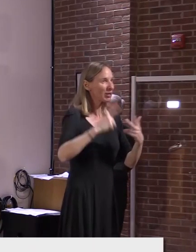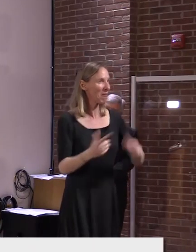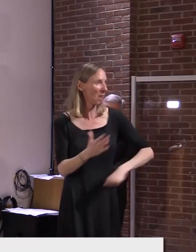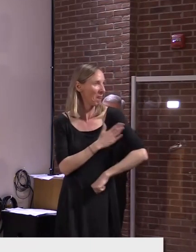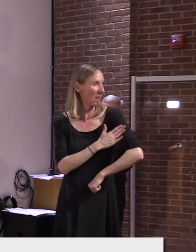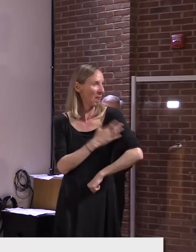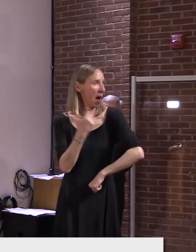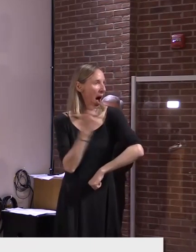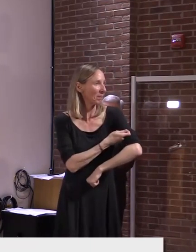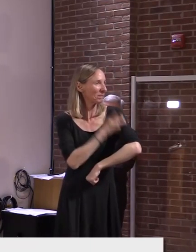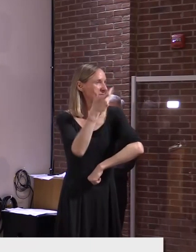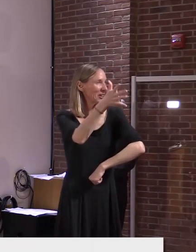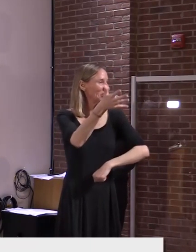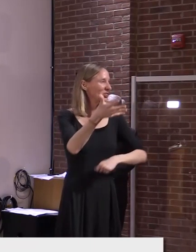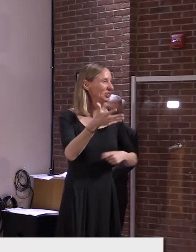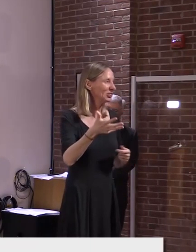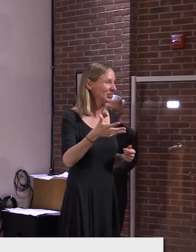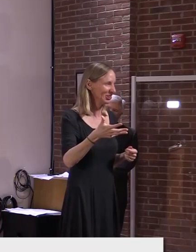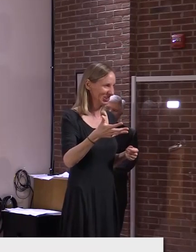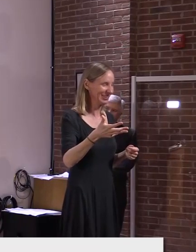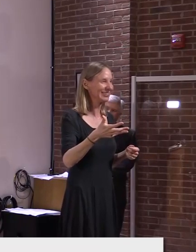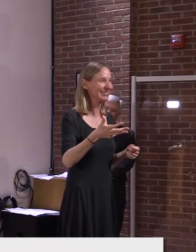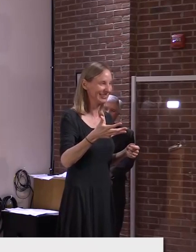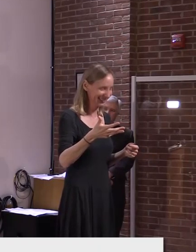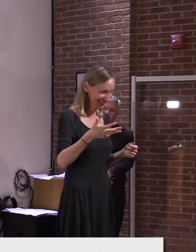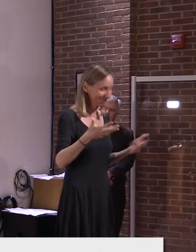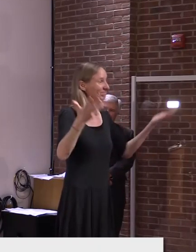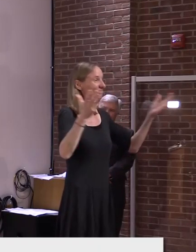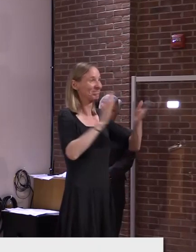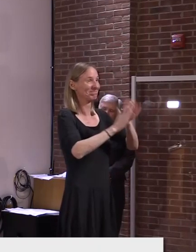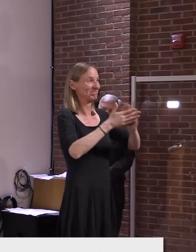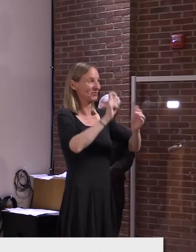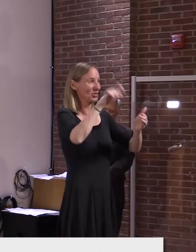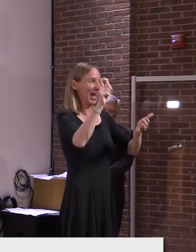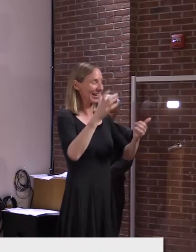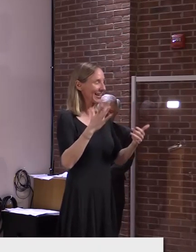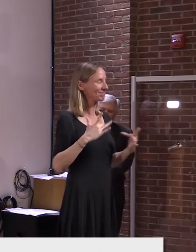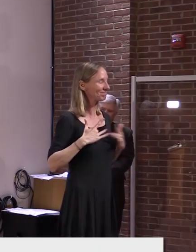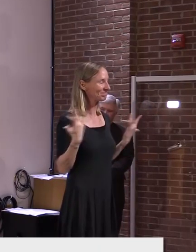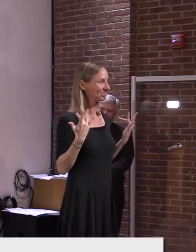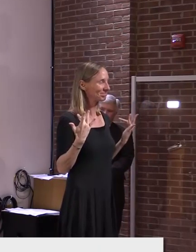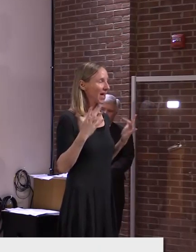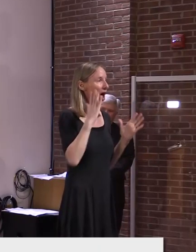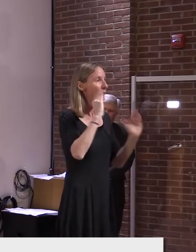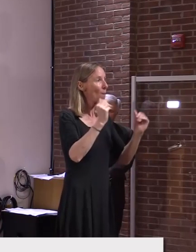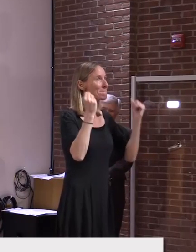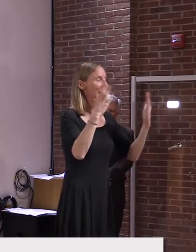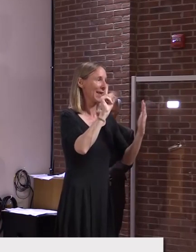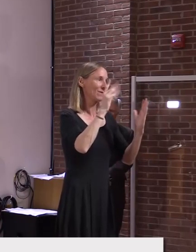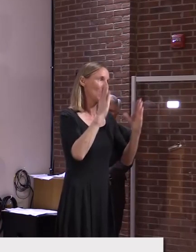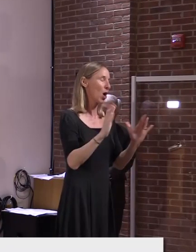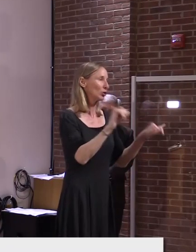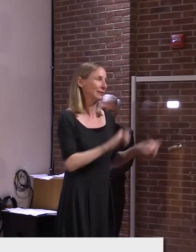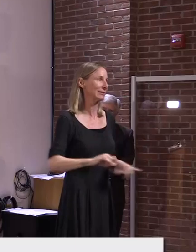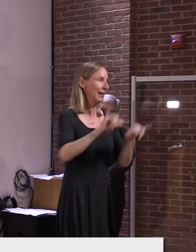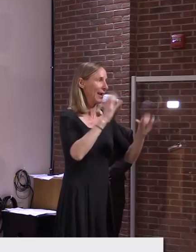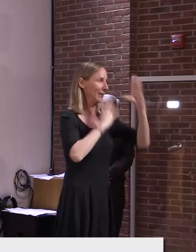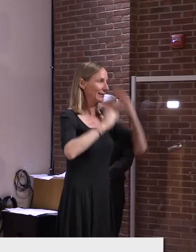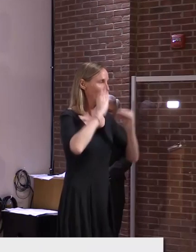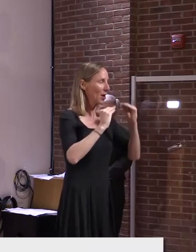Johnson. And he said, this is the time, and that's the way it went. And I'm hoping for many Vermonters, they